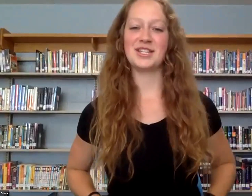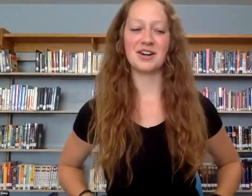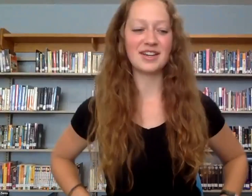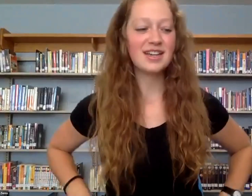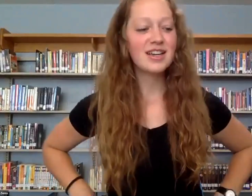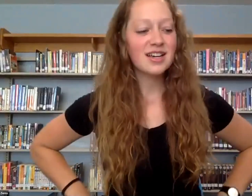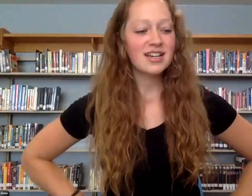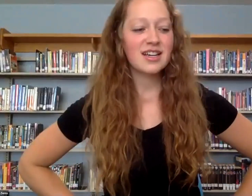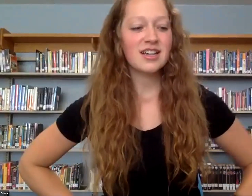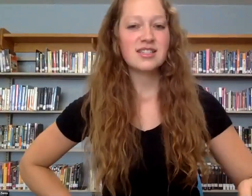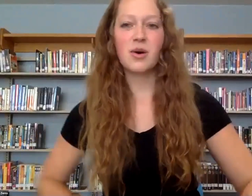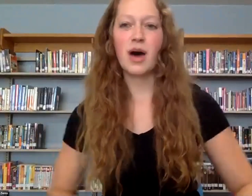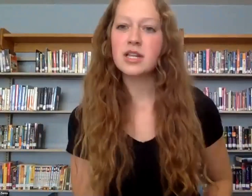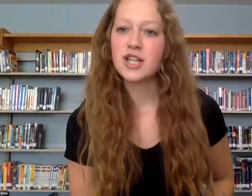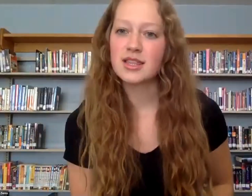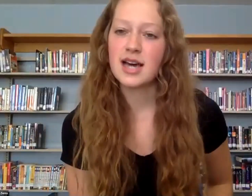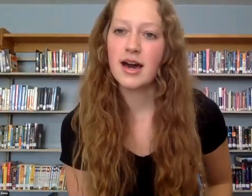joke. So I'm going to check the time.